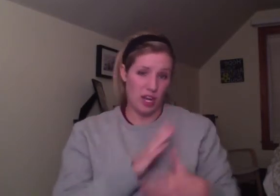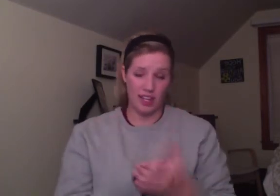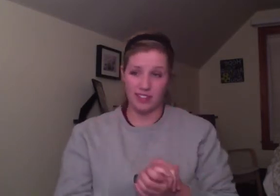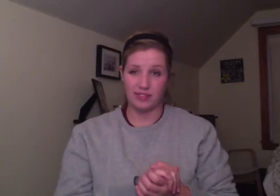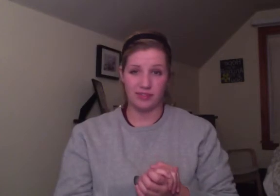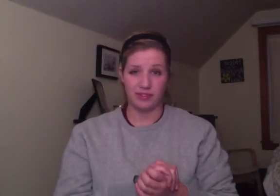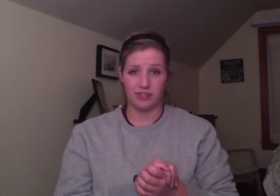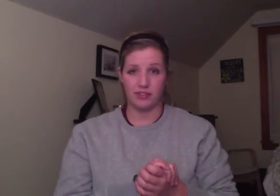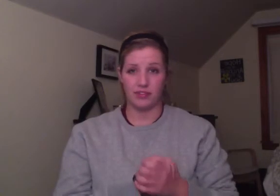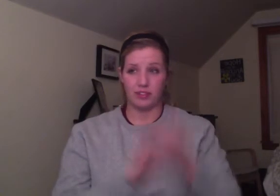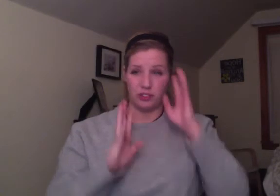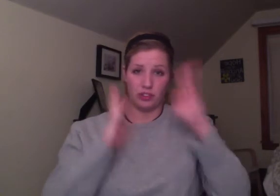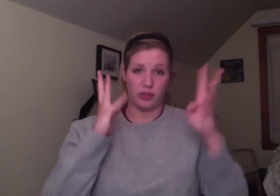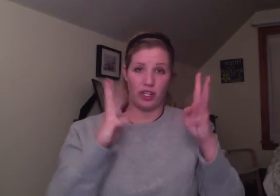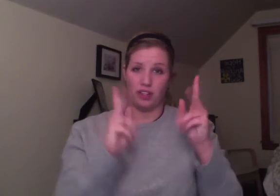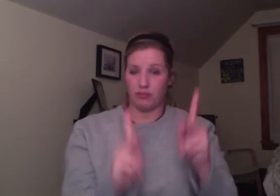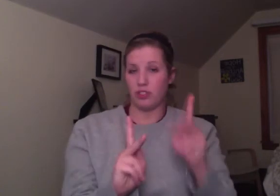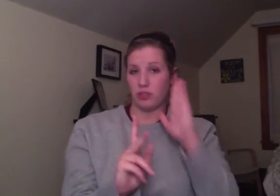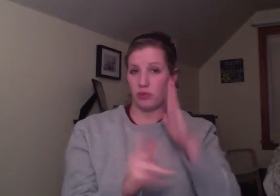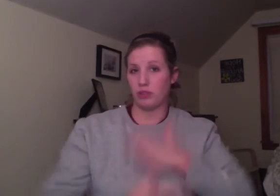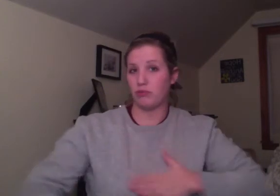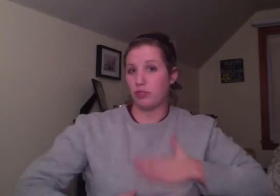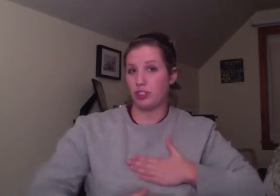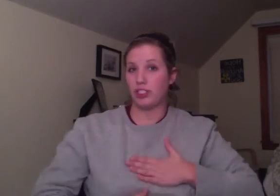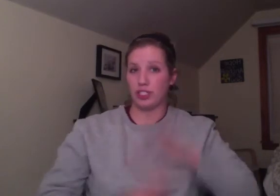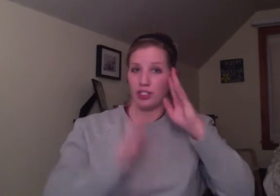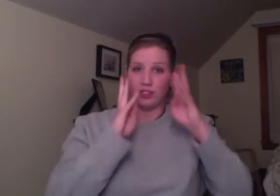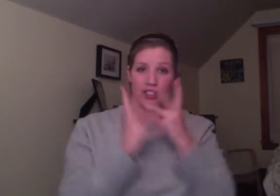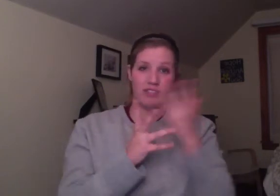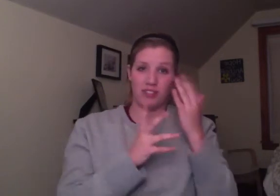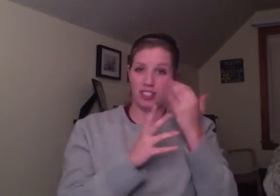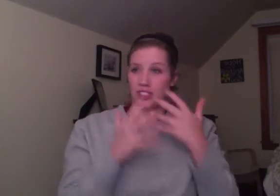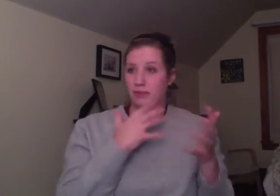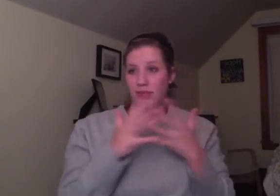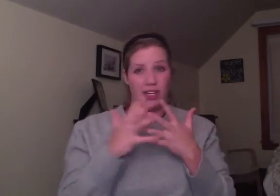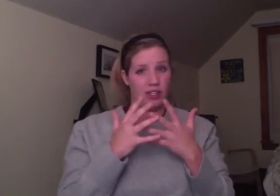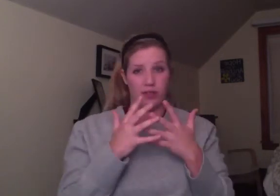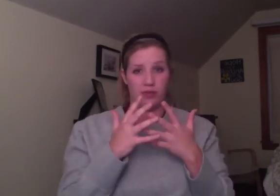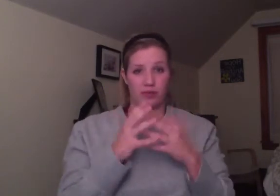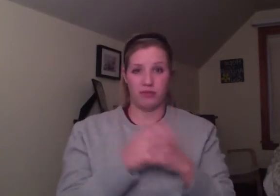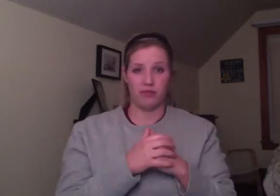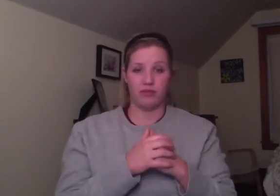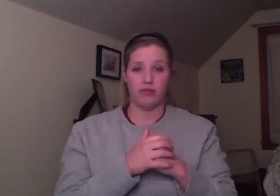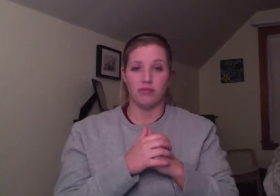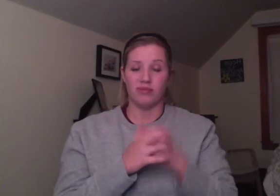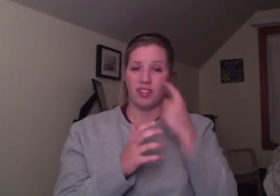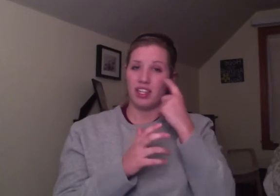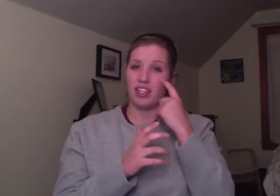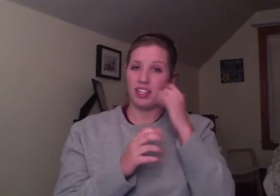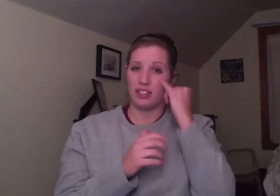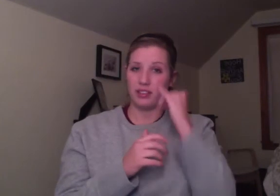to appreciate creative things no matter what they are. And I think that if society didn't force